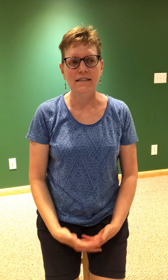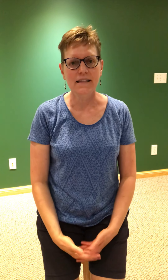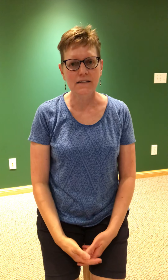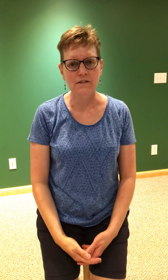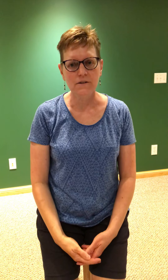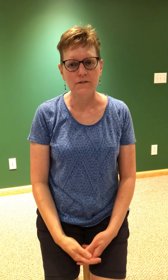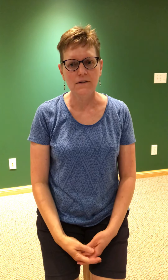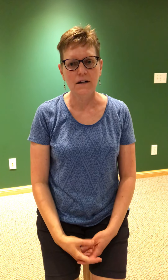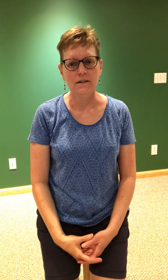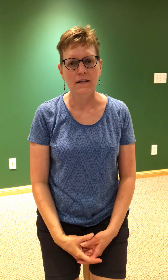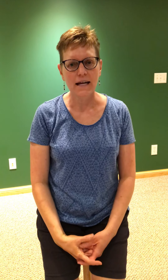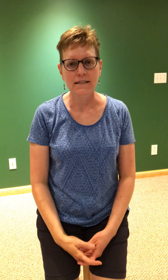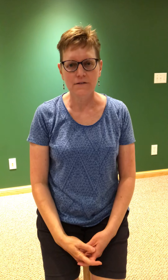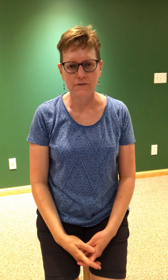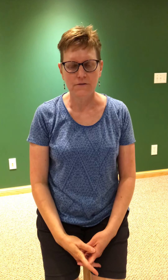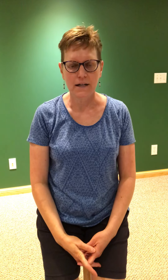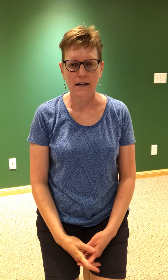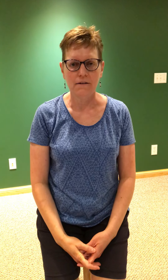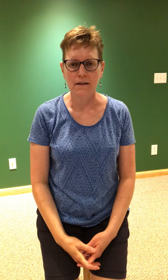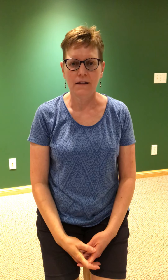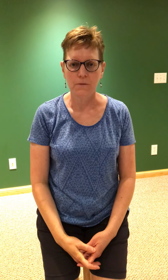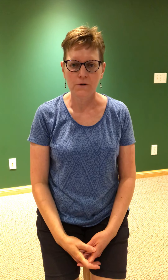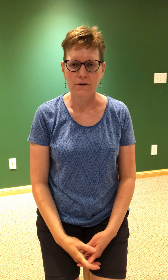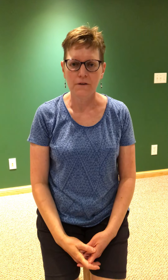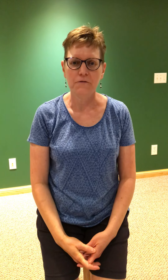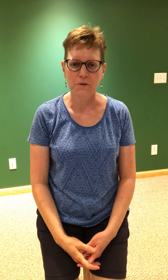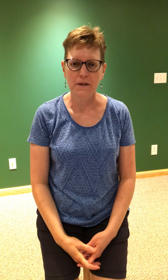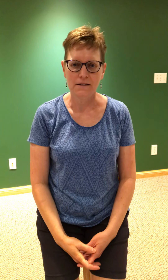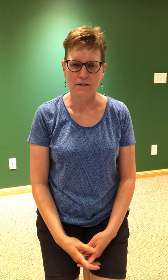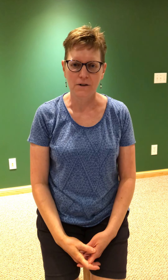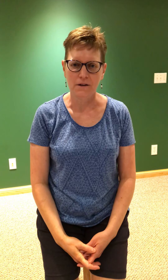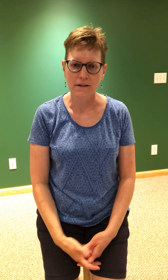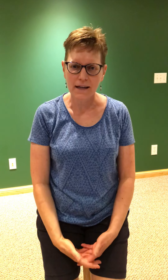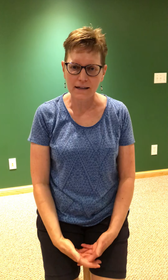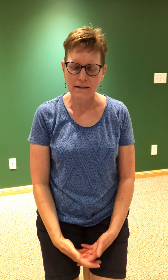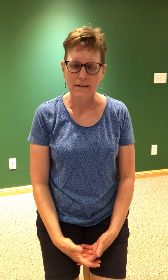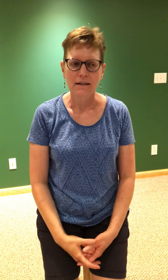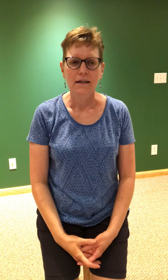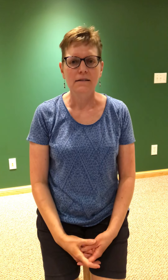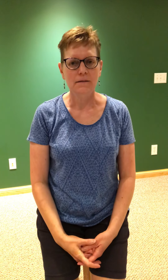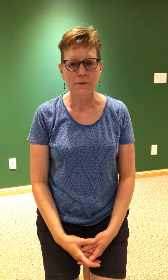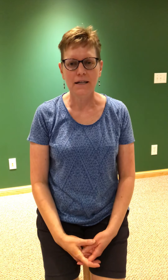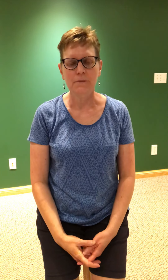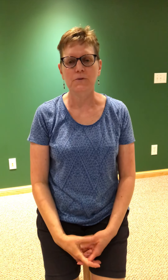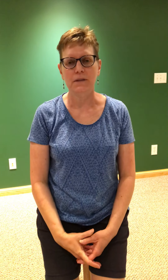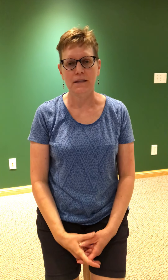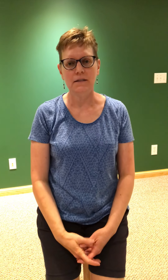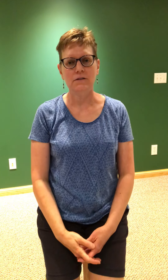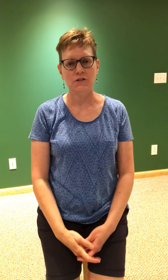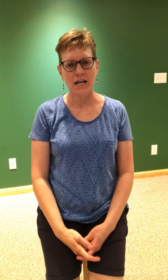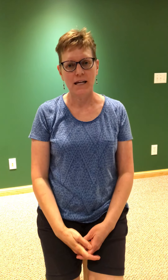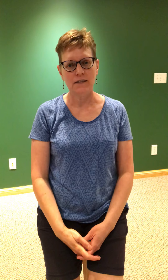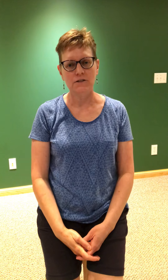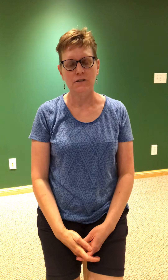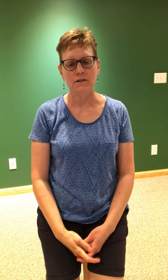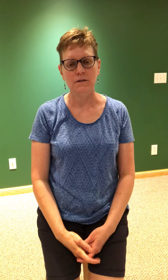Things are a lot different right now than they were a few weeks ago, aren't they? Sometimes when things change, we